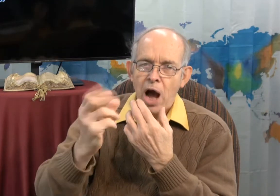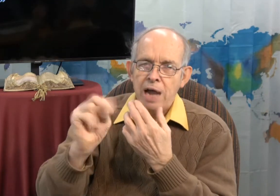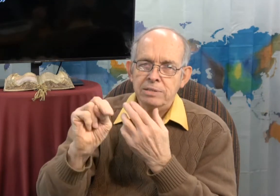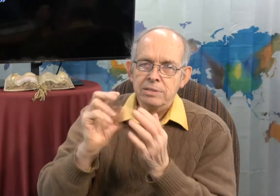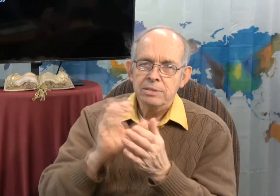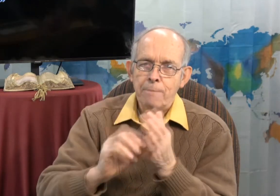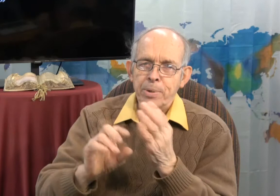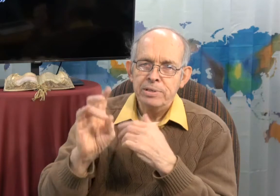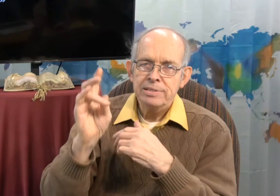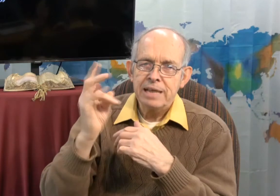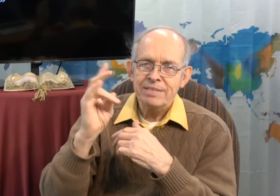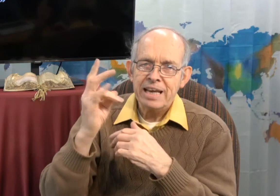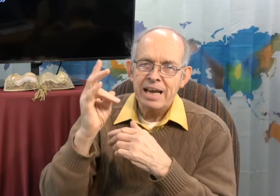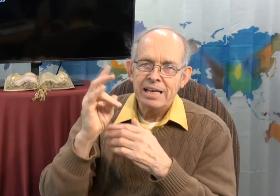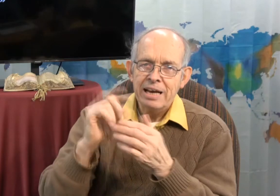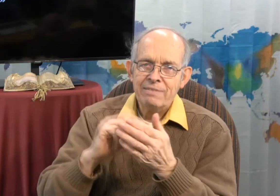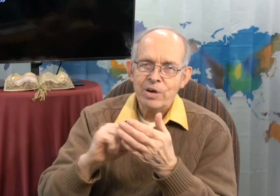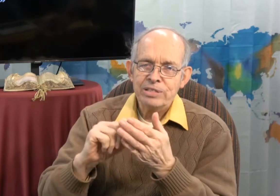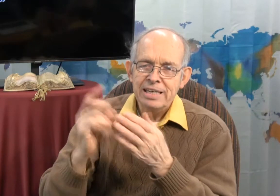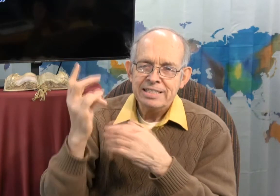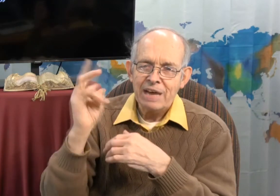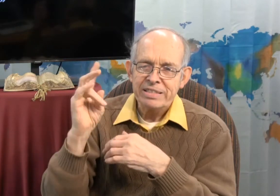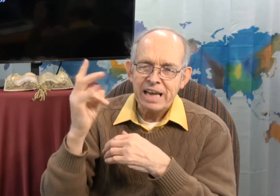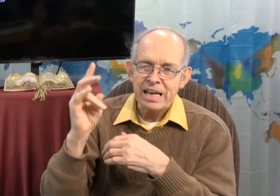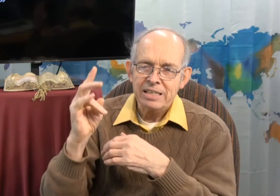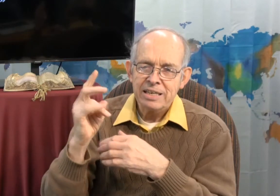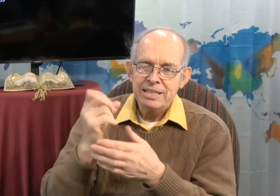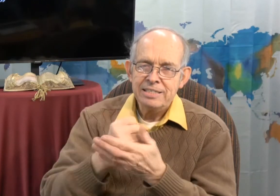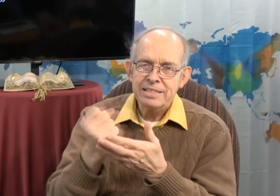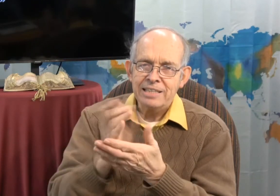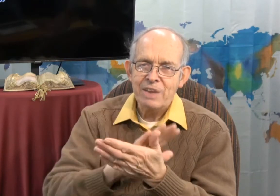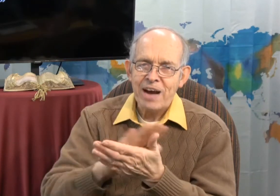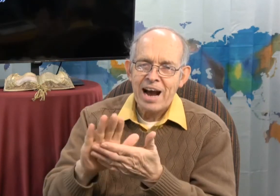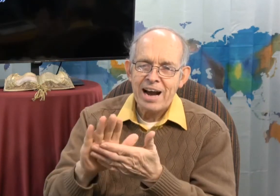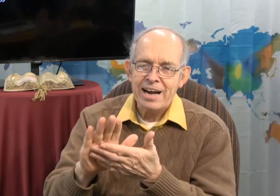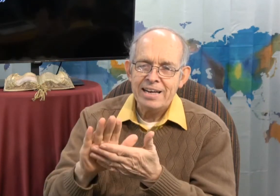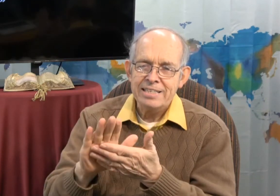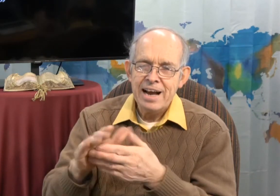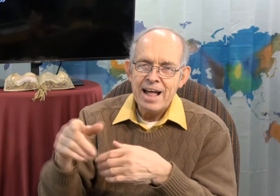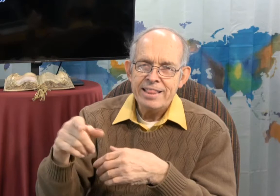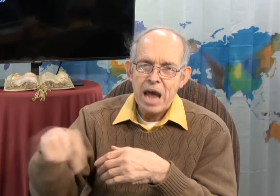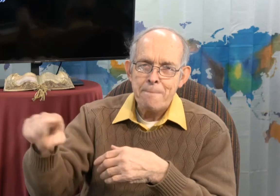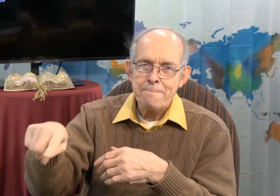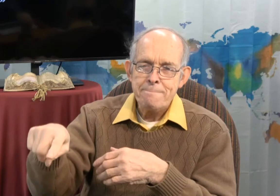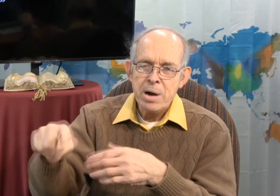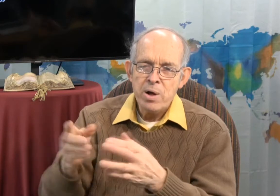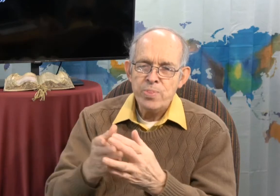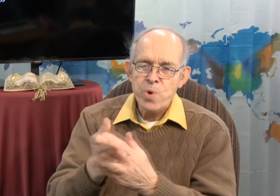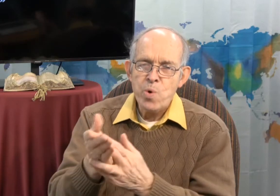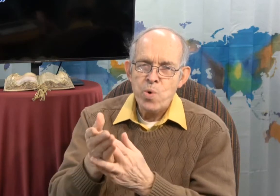John chapter 17, verse 17. Sanctify them